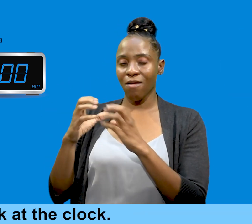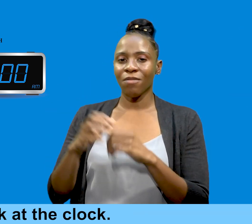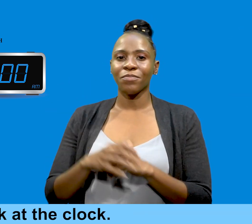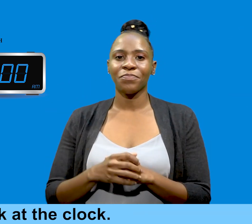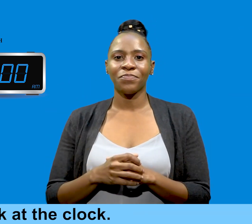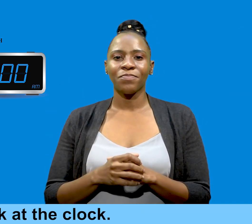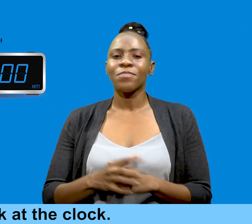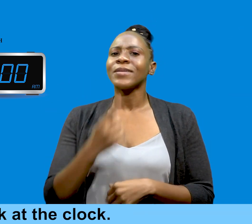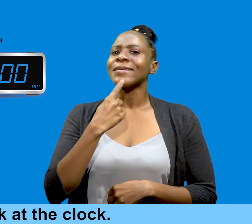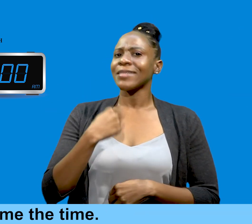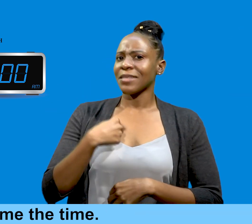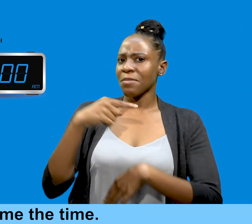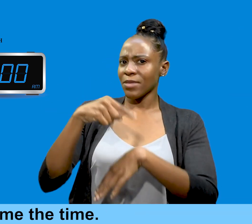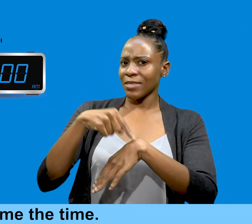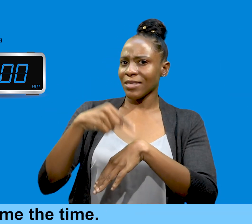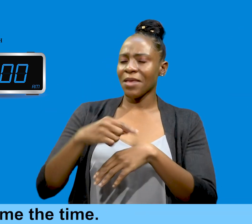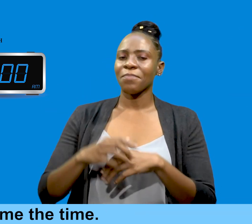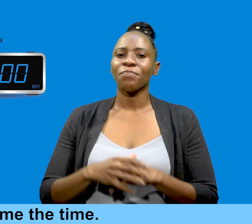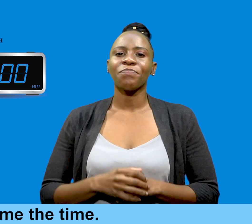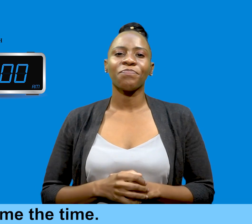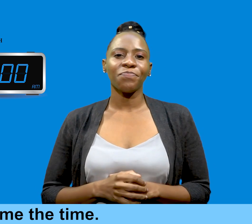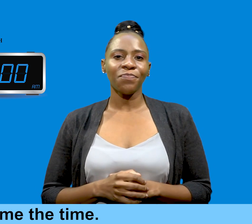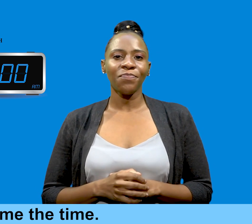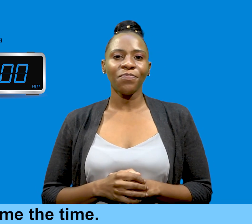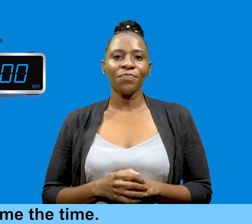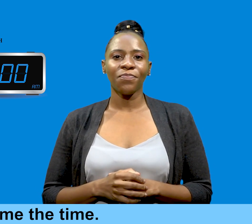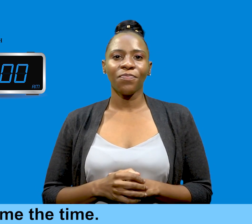Look at the clock. Tell me the time.